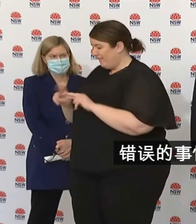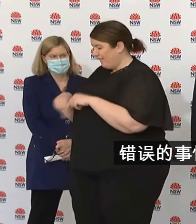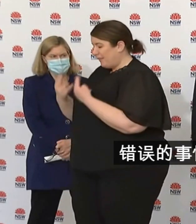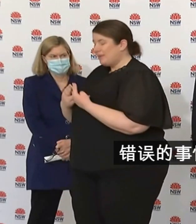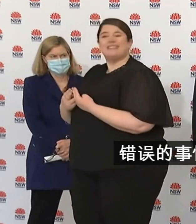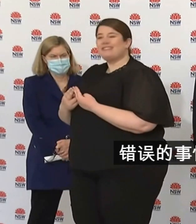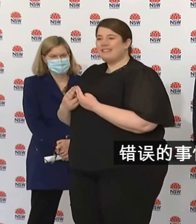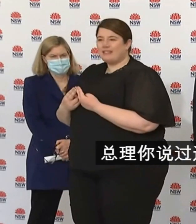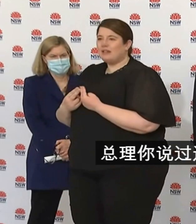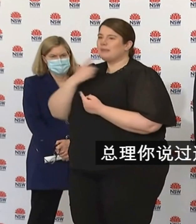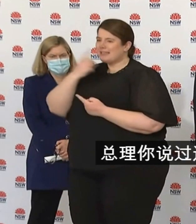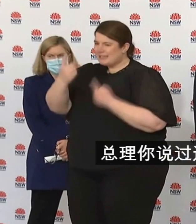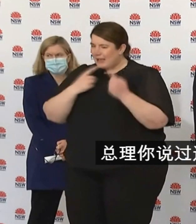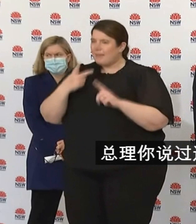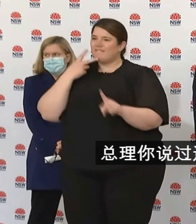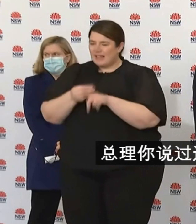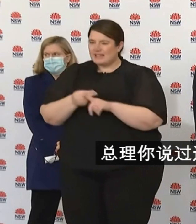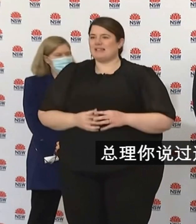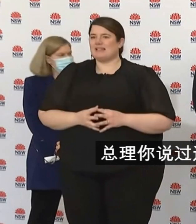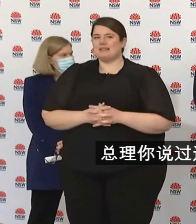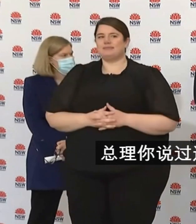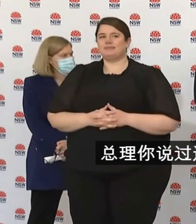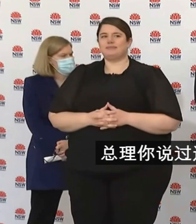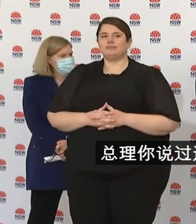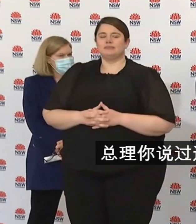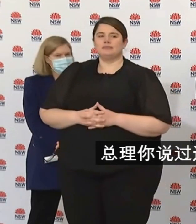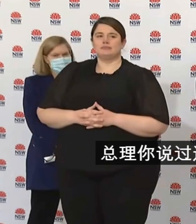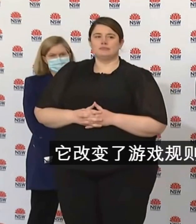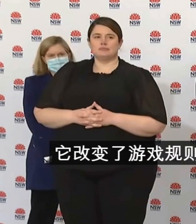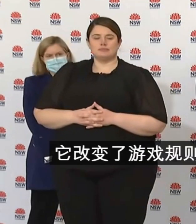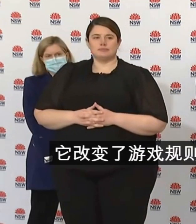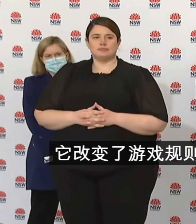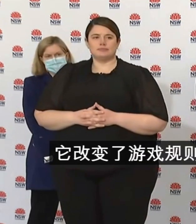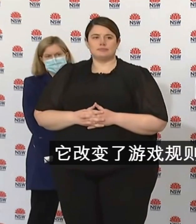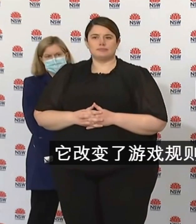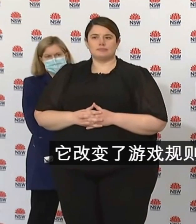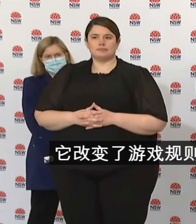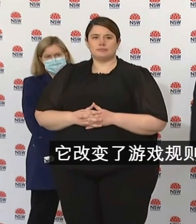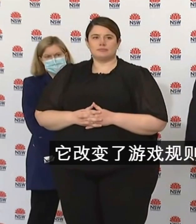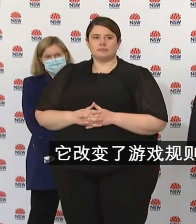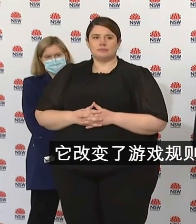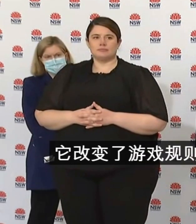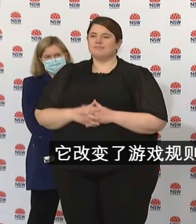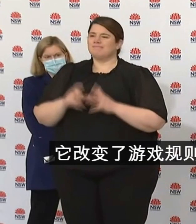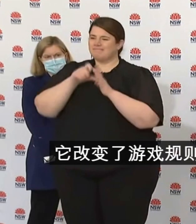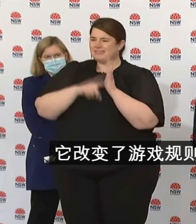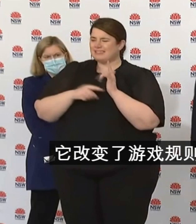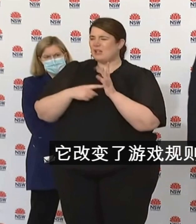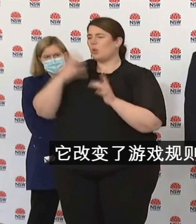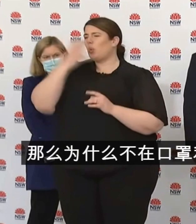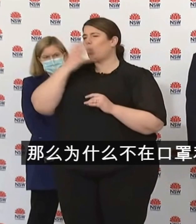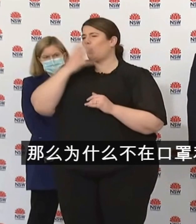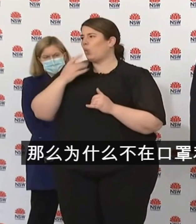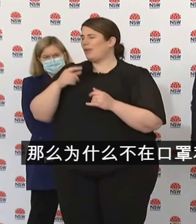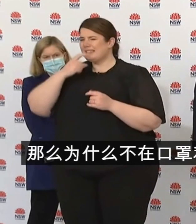come forward and vaccinate. Premier, you said that we don't know where the virus is going. It's a game changer. It's so contagious. All of these messages every